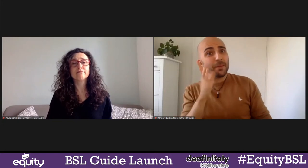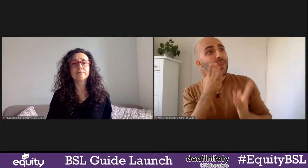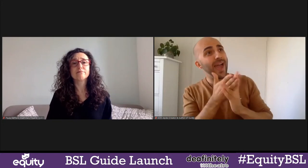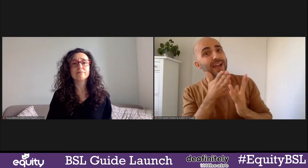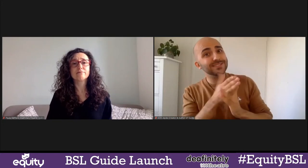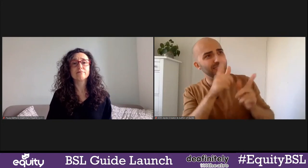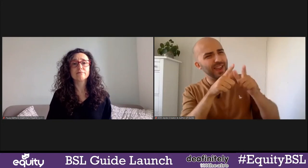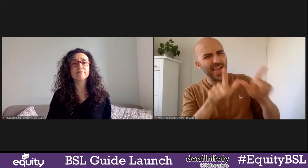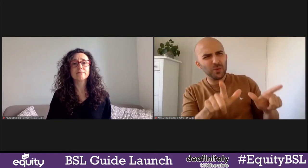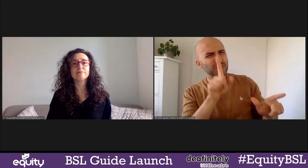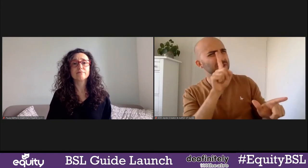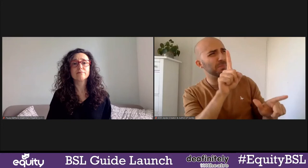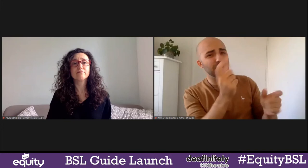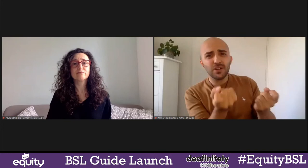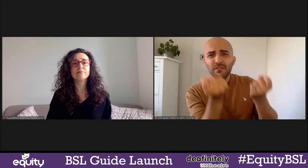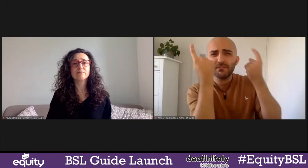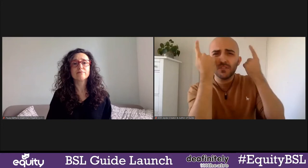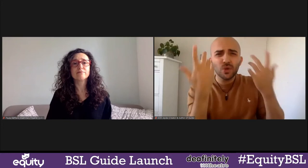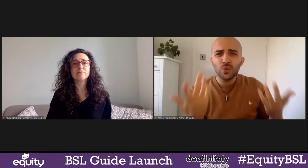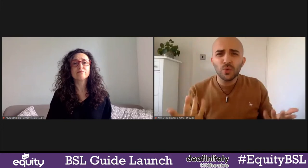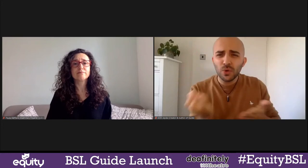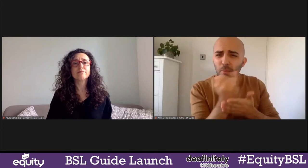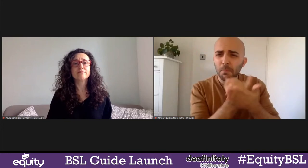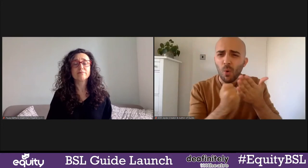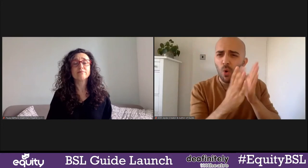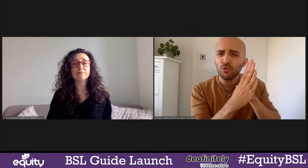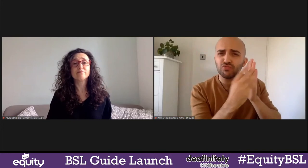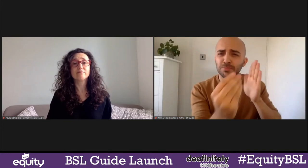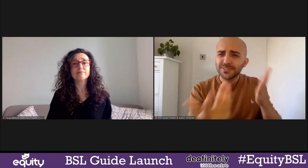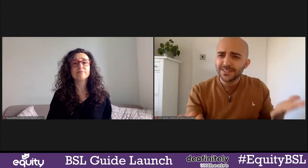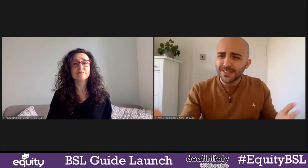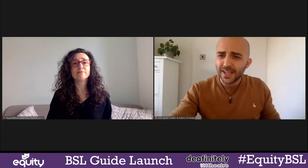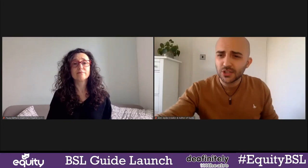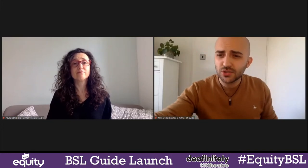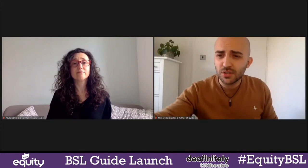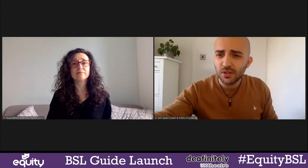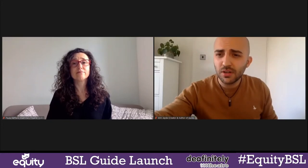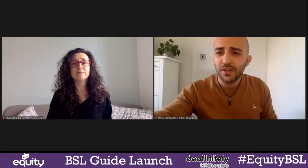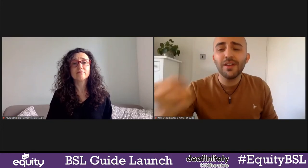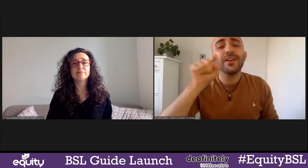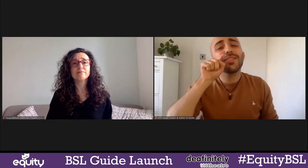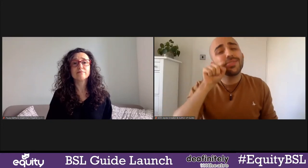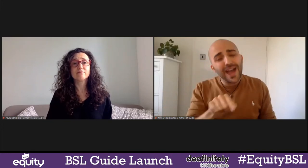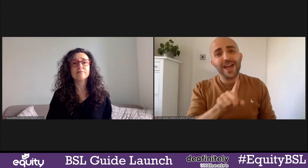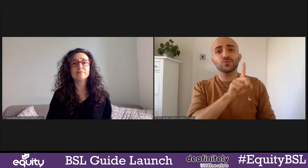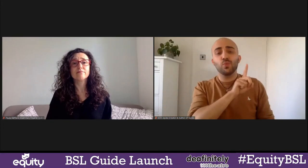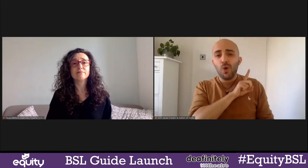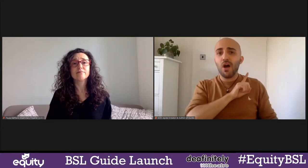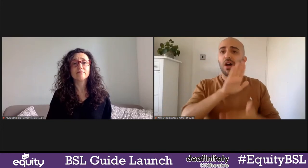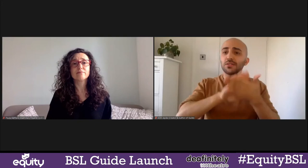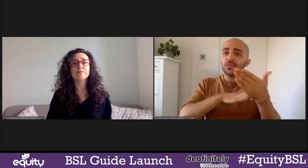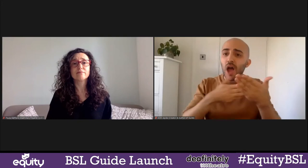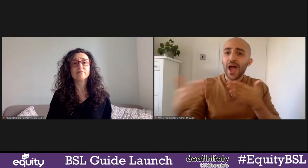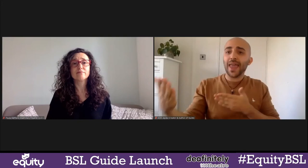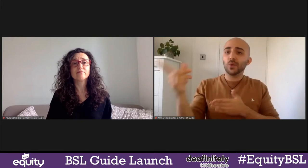And we're talking about deaf people's access to the language. Hearing people don't need the sign language. So if you have poor representation, what does that say?